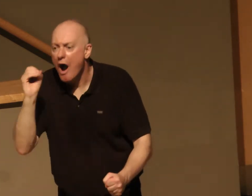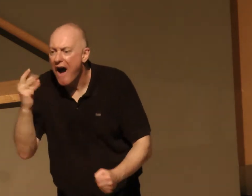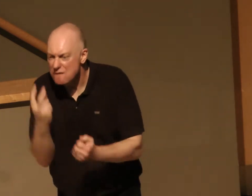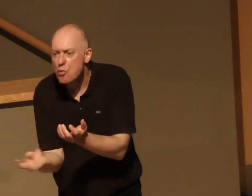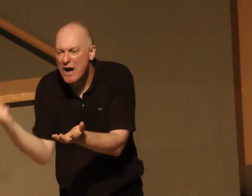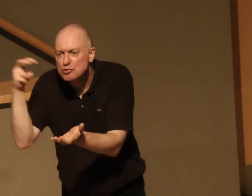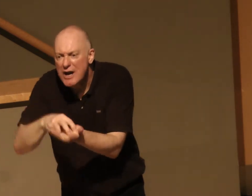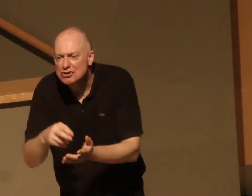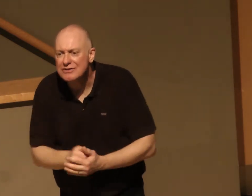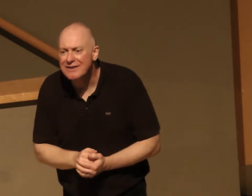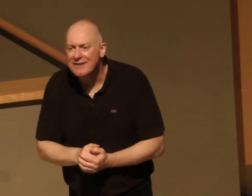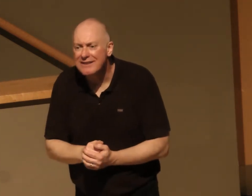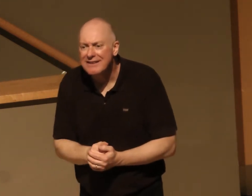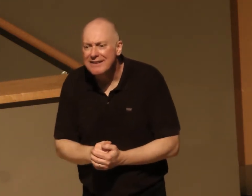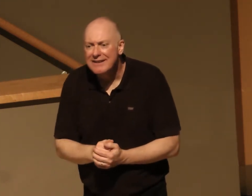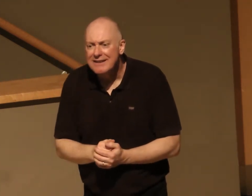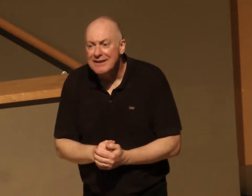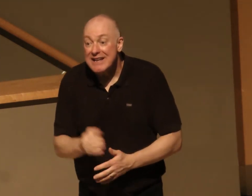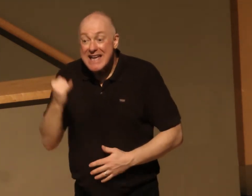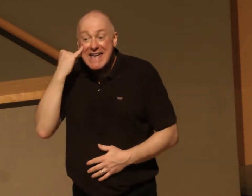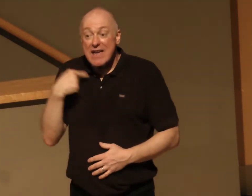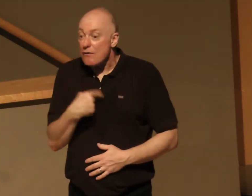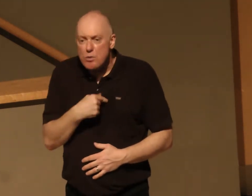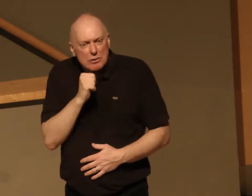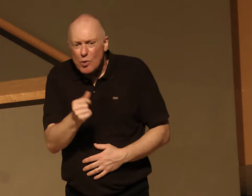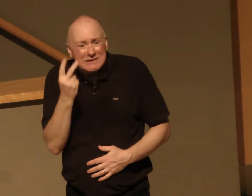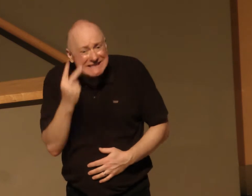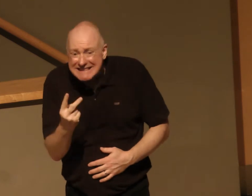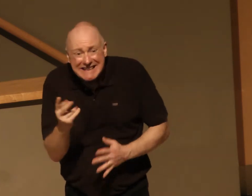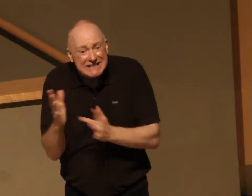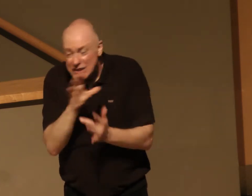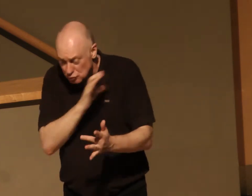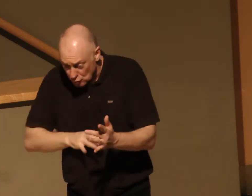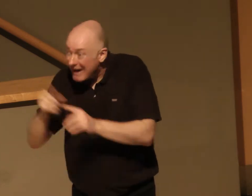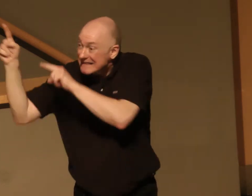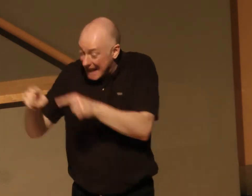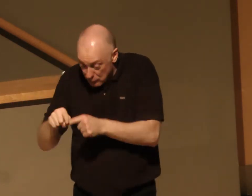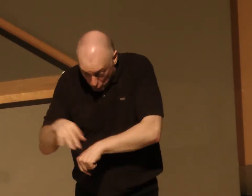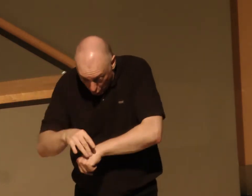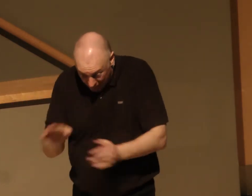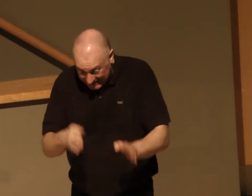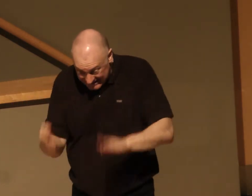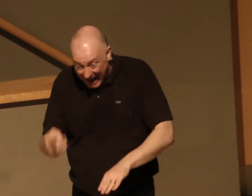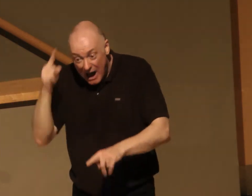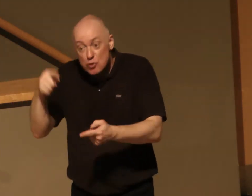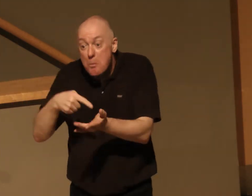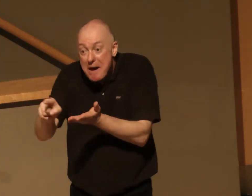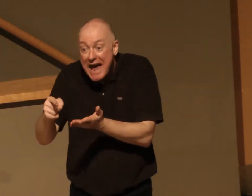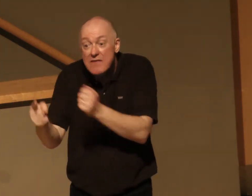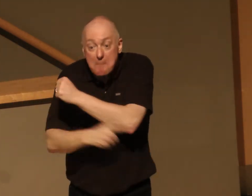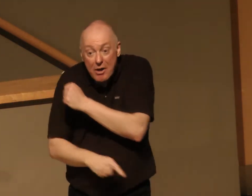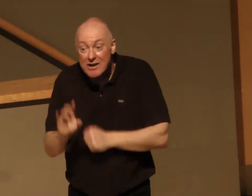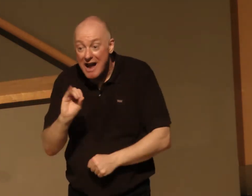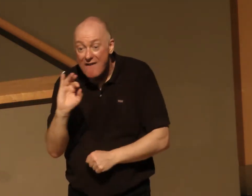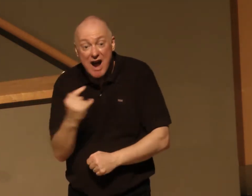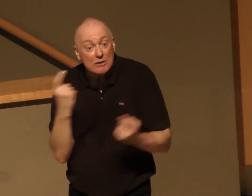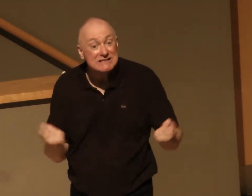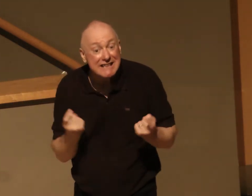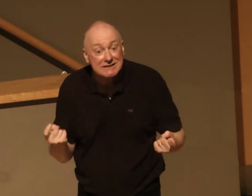resurrection. If we fail to see that Jesus Christ came to earth and died to pay the penalty of our sins, if